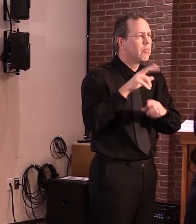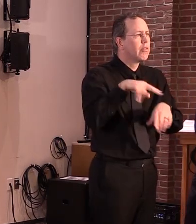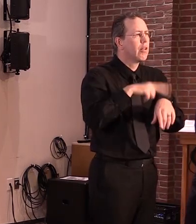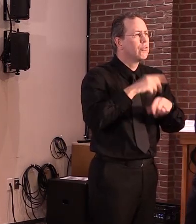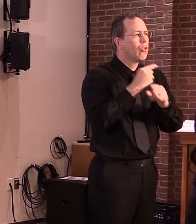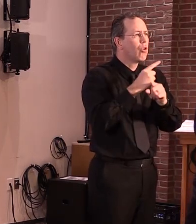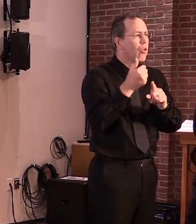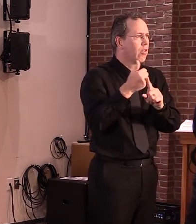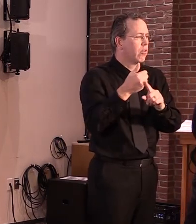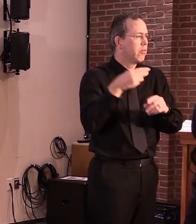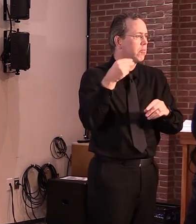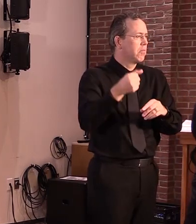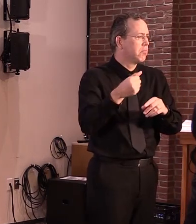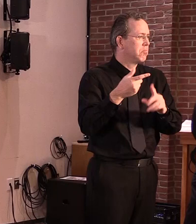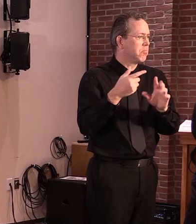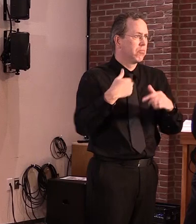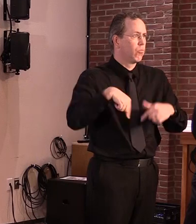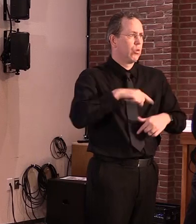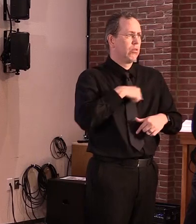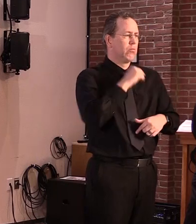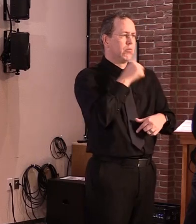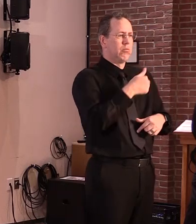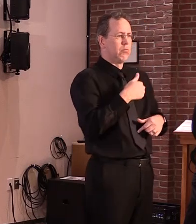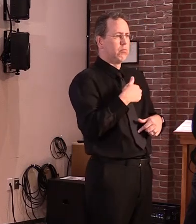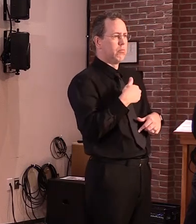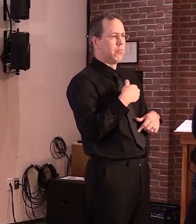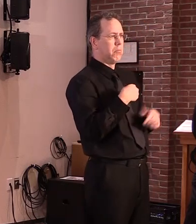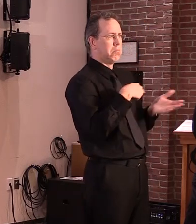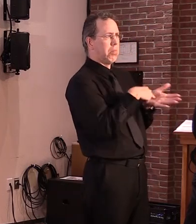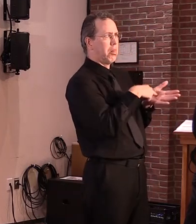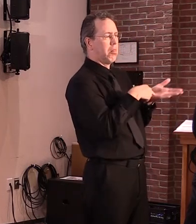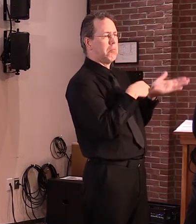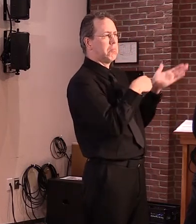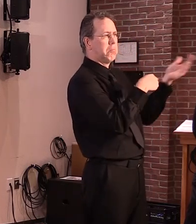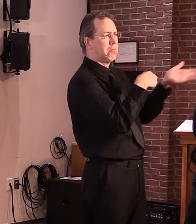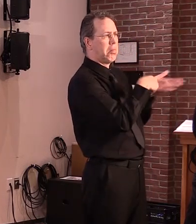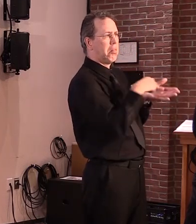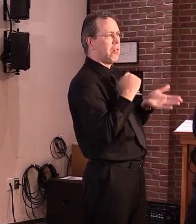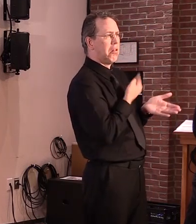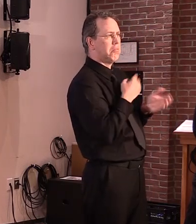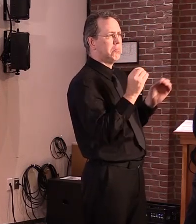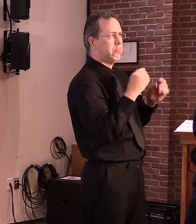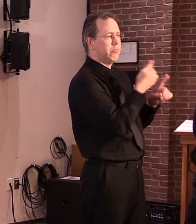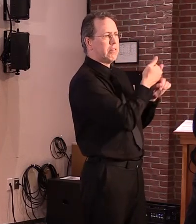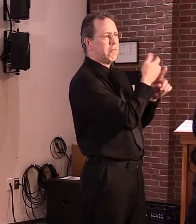aware of. It didn't cost, we're not getting a bill for that, no. Okay, thanks so much.